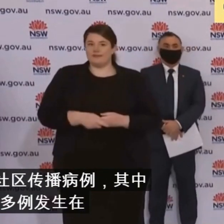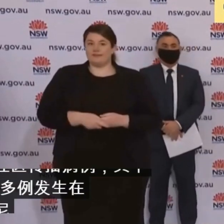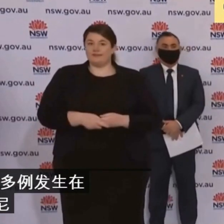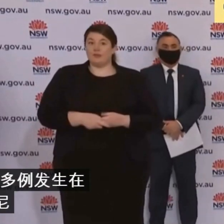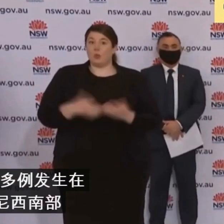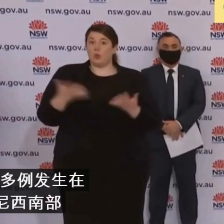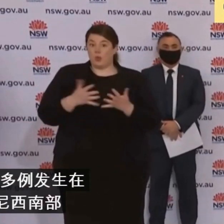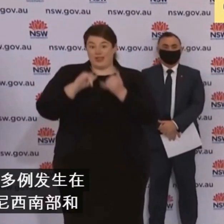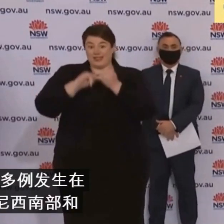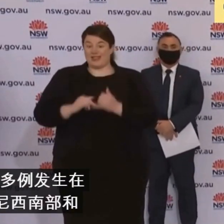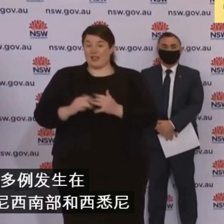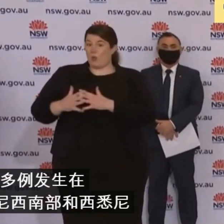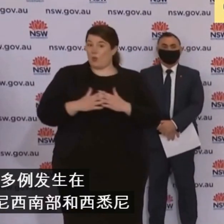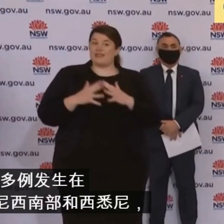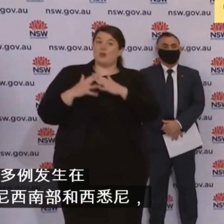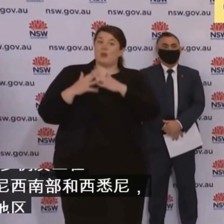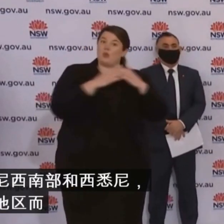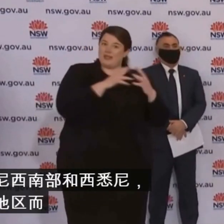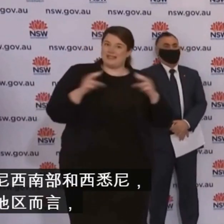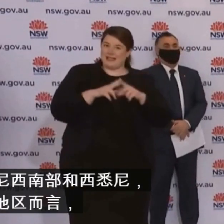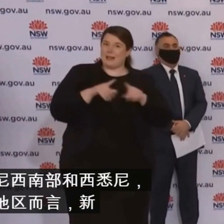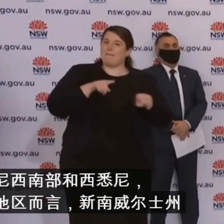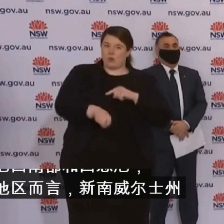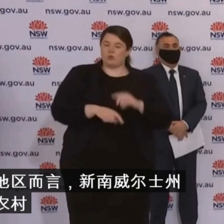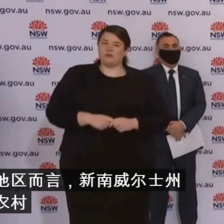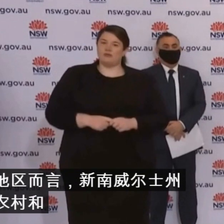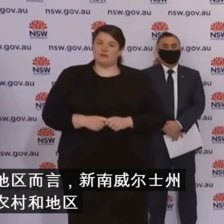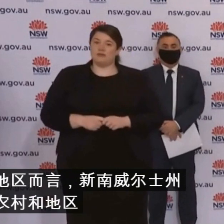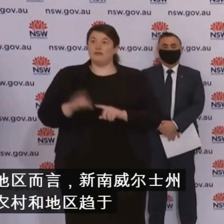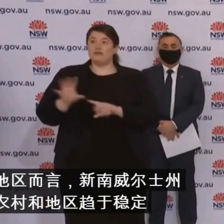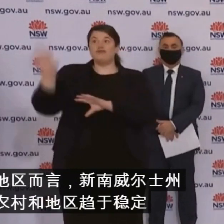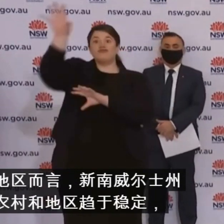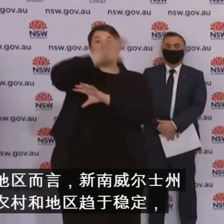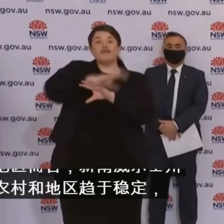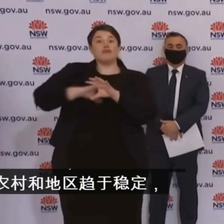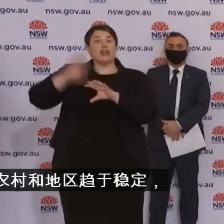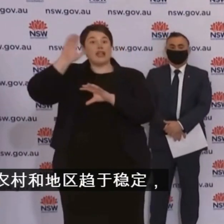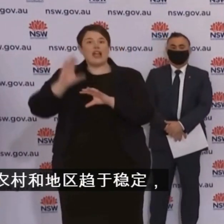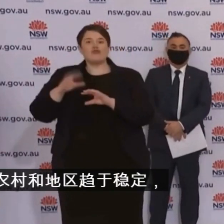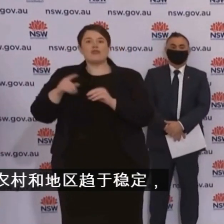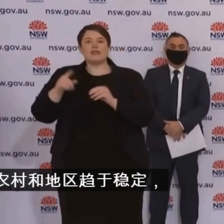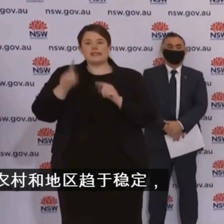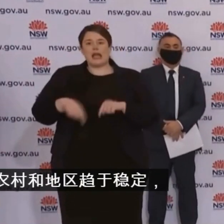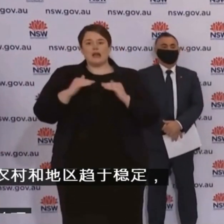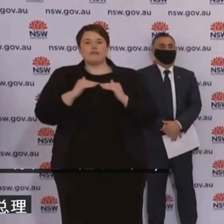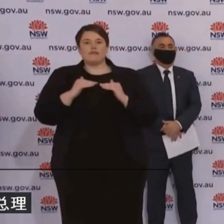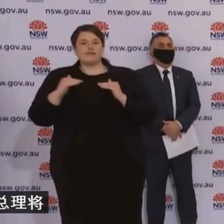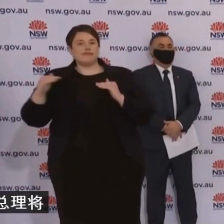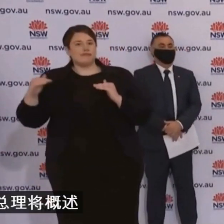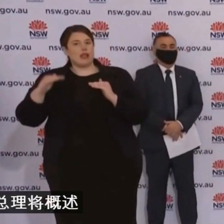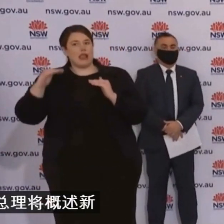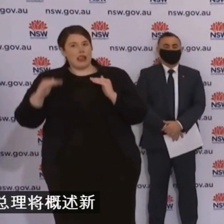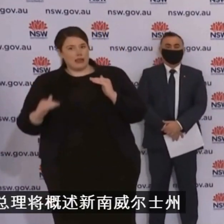these are in southwestern and western Sydney. And in terms of the regions, there's stabilisation across rural and regional New South Wales, but Western New South